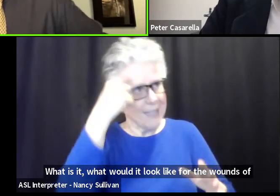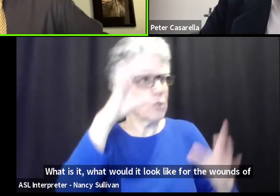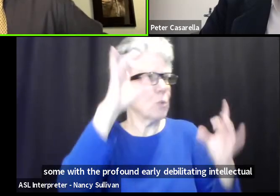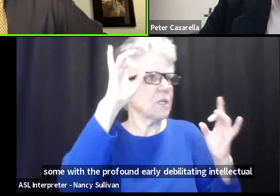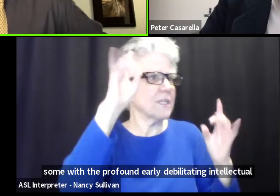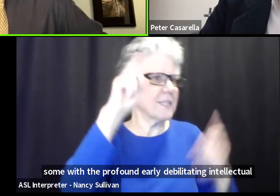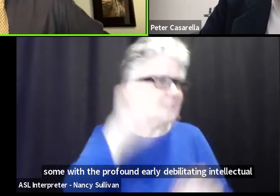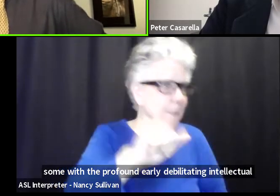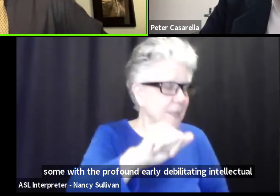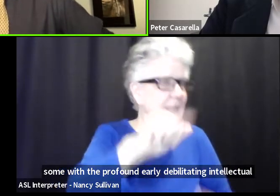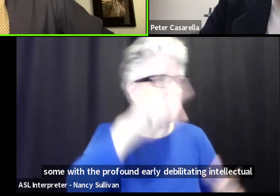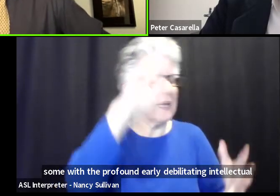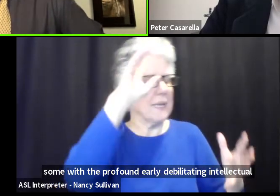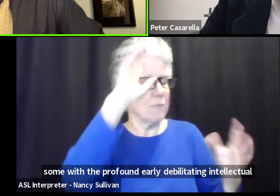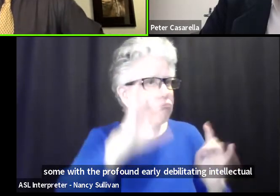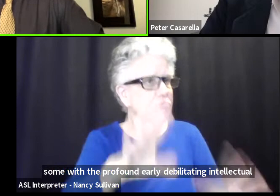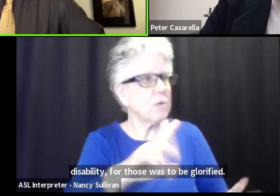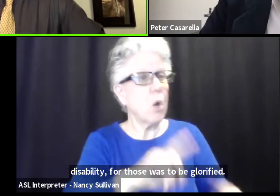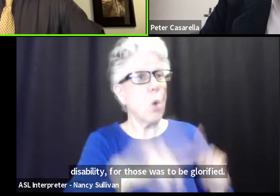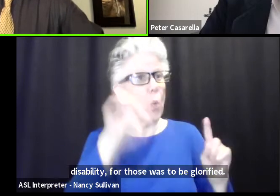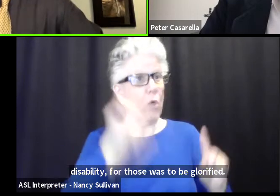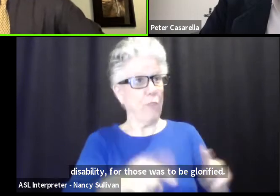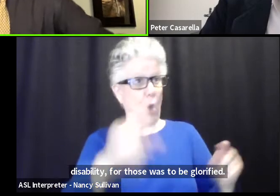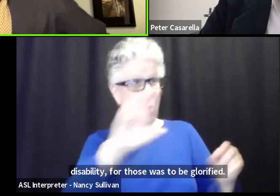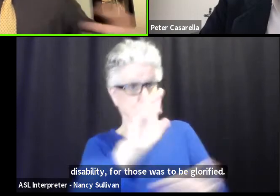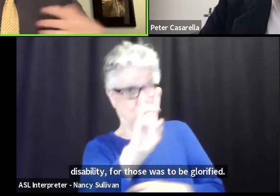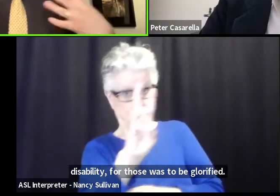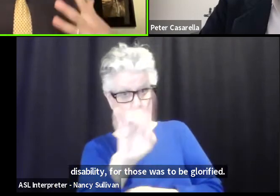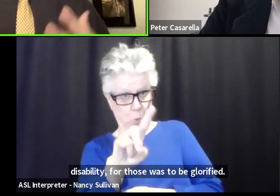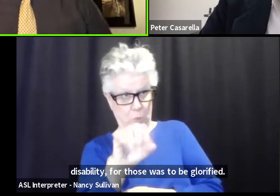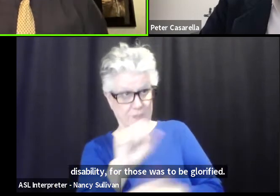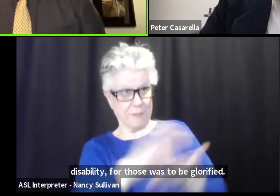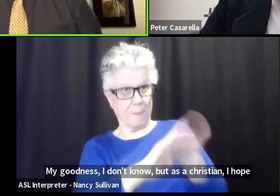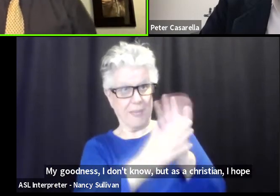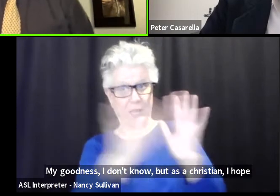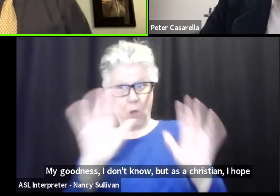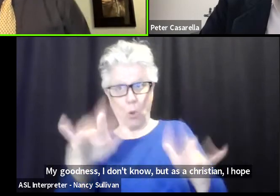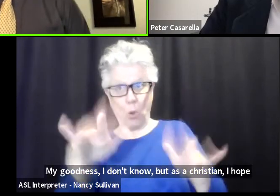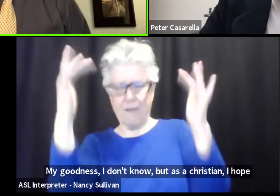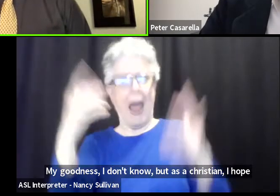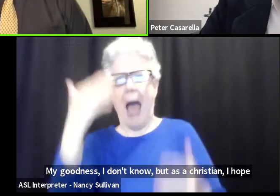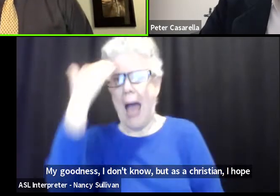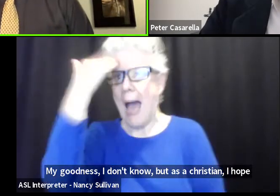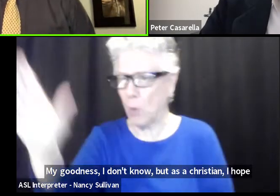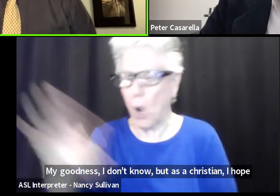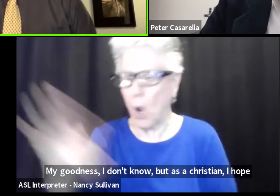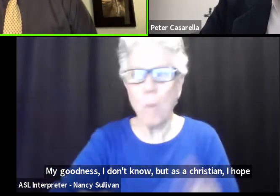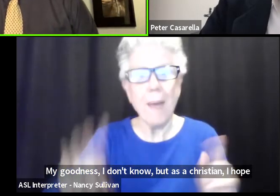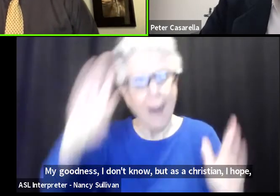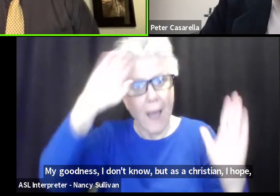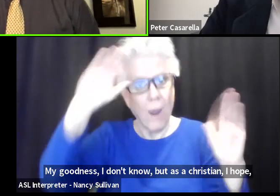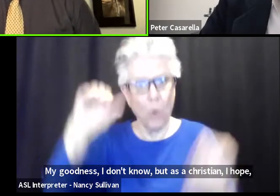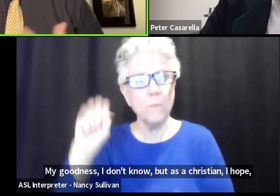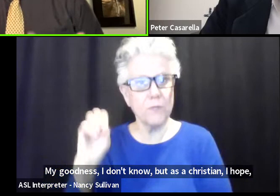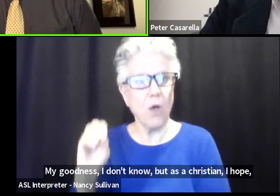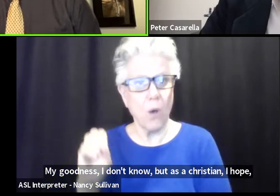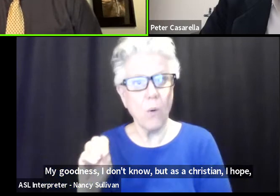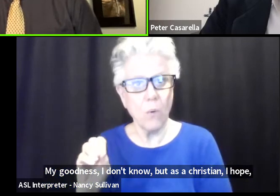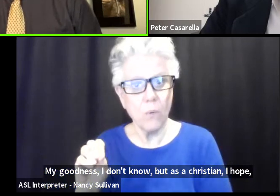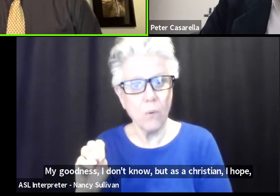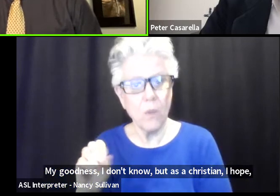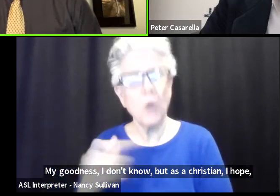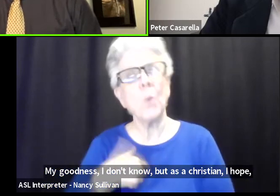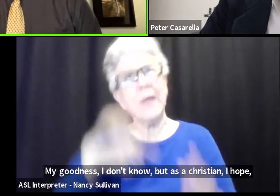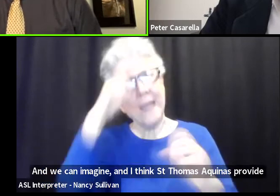those wounds to be glorified? My goodness, I don't know, but as a Christian, I hope. And we can imagine, and I think St.